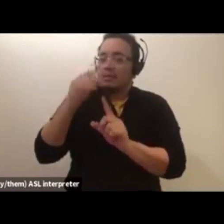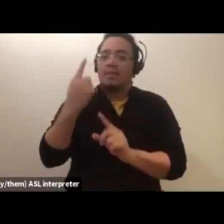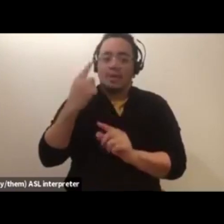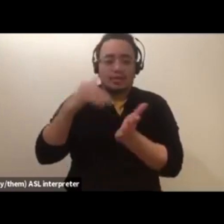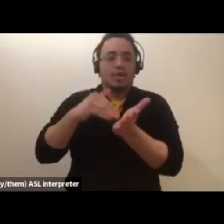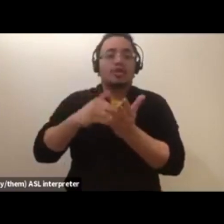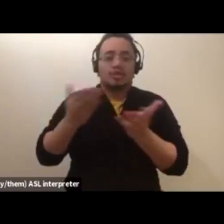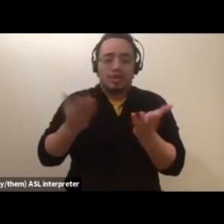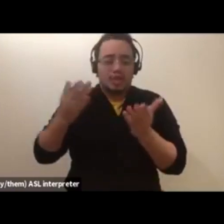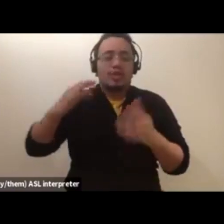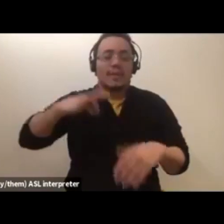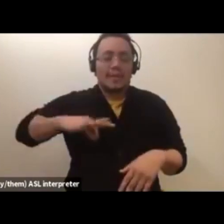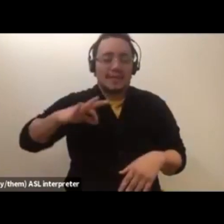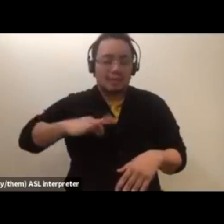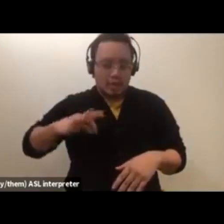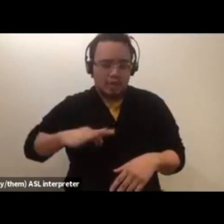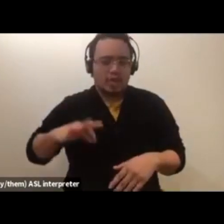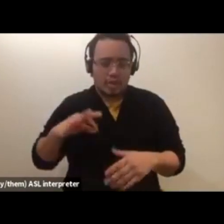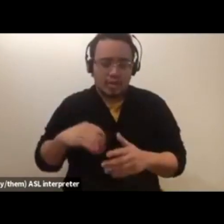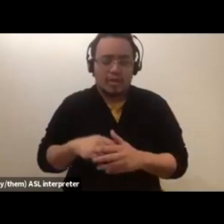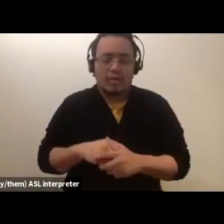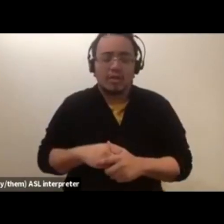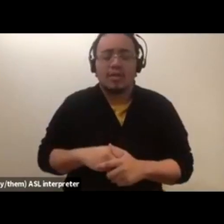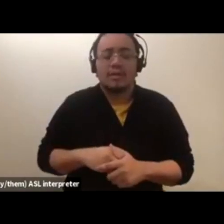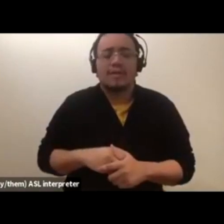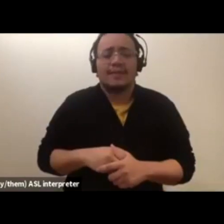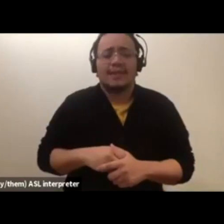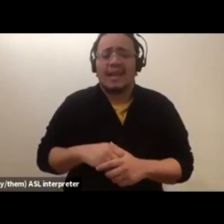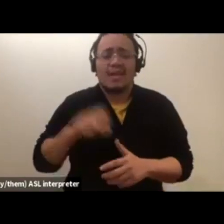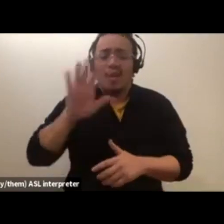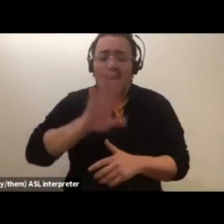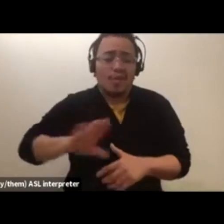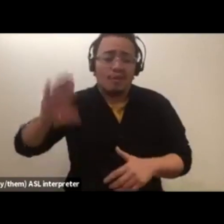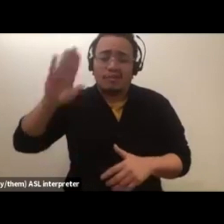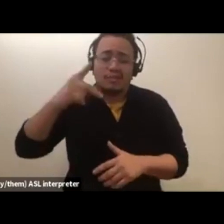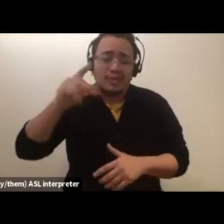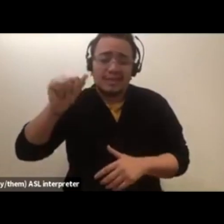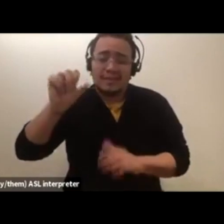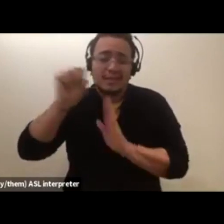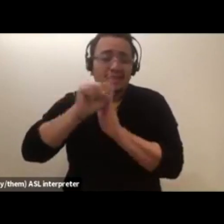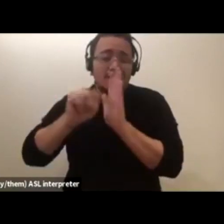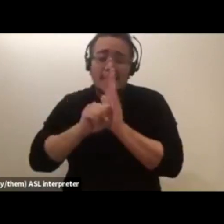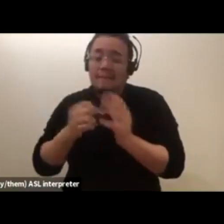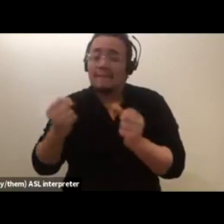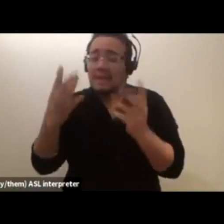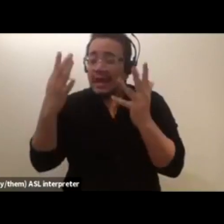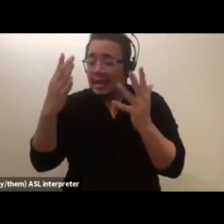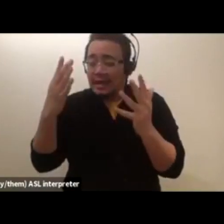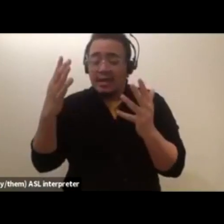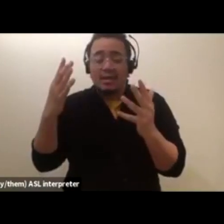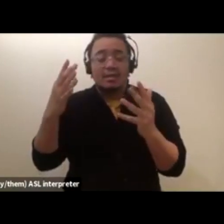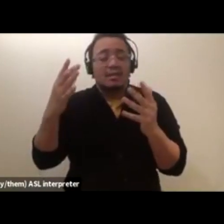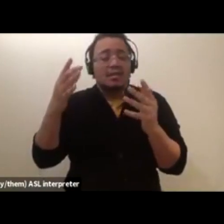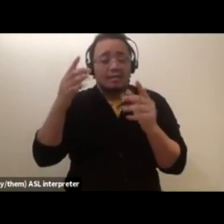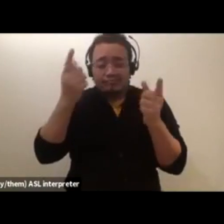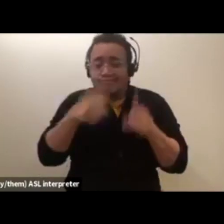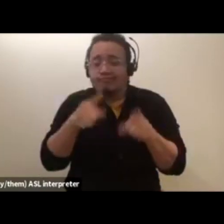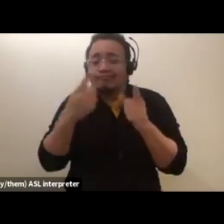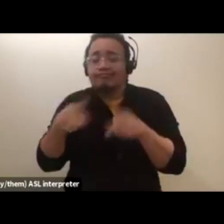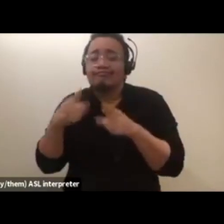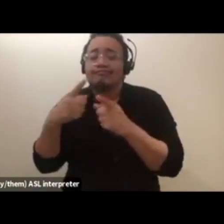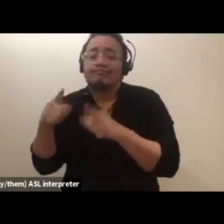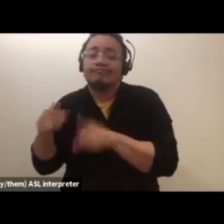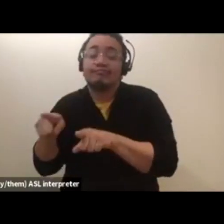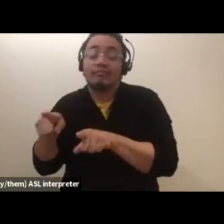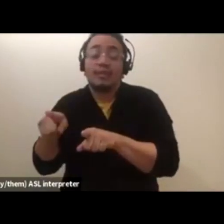as doctors around the state. This is not the only case of that. So it breaks that confidentiality,